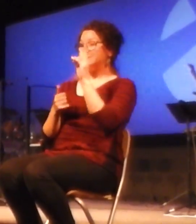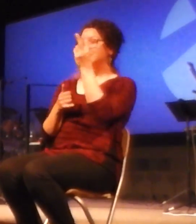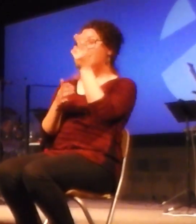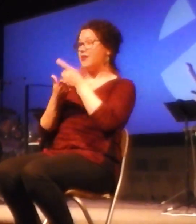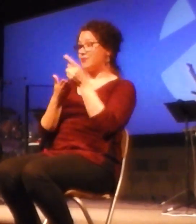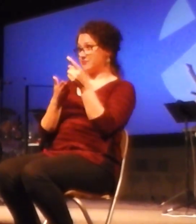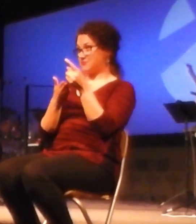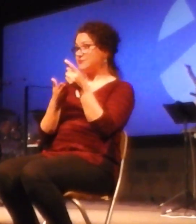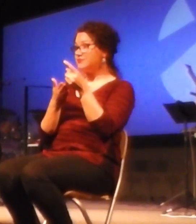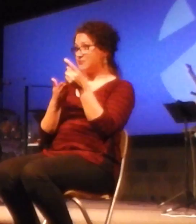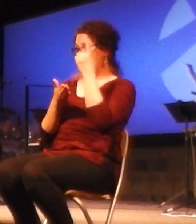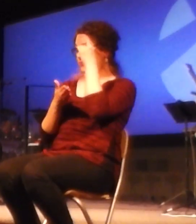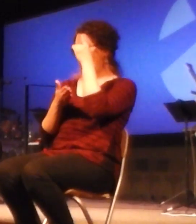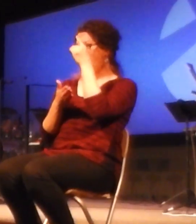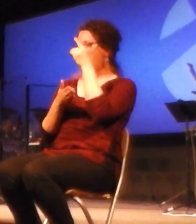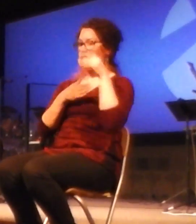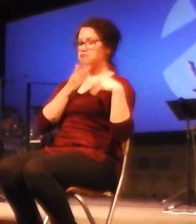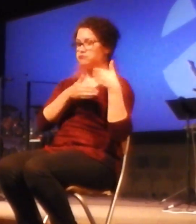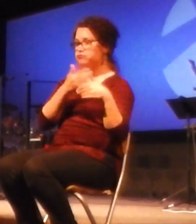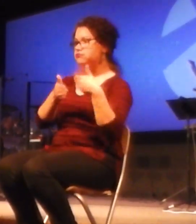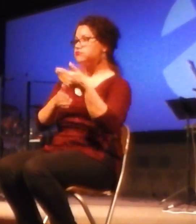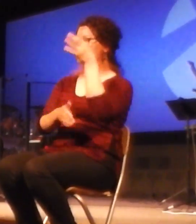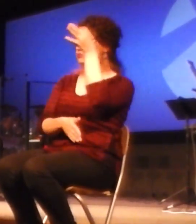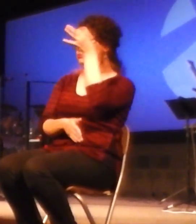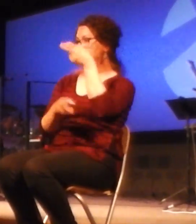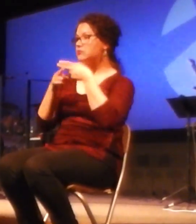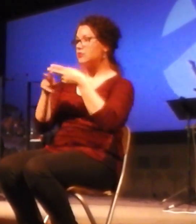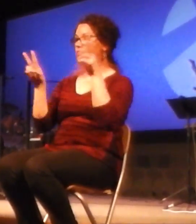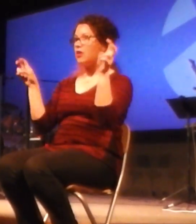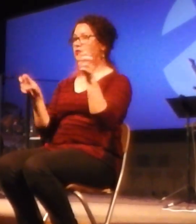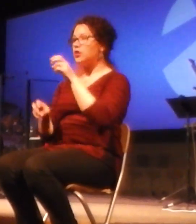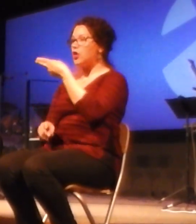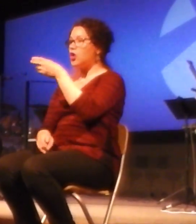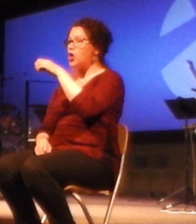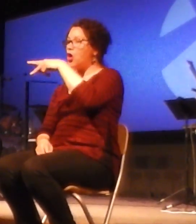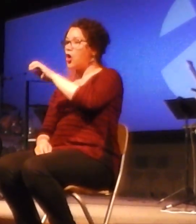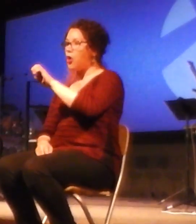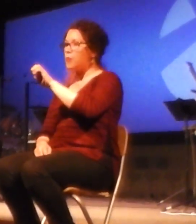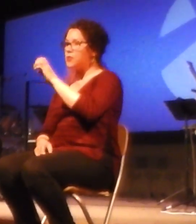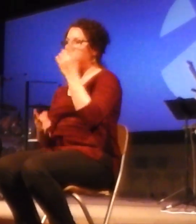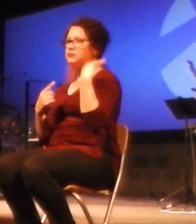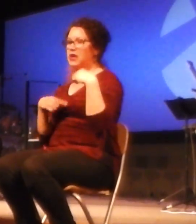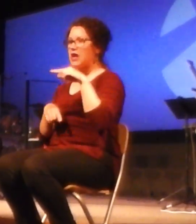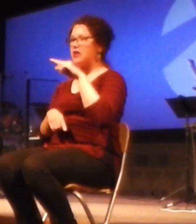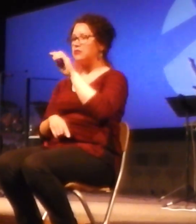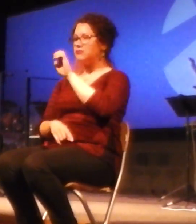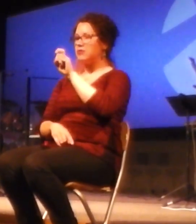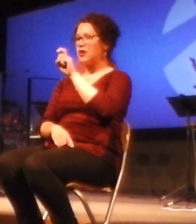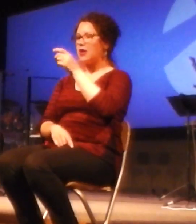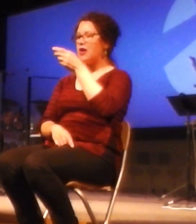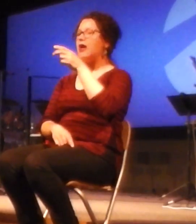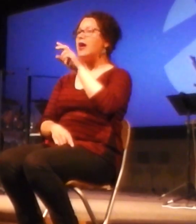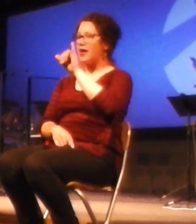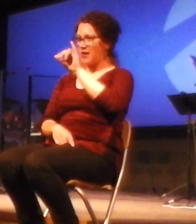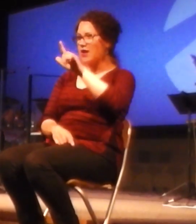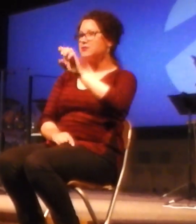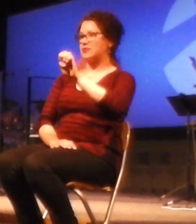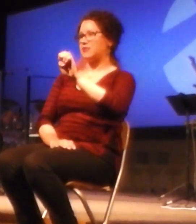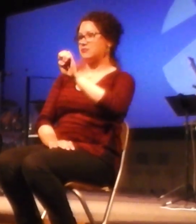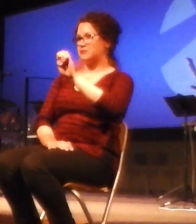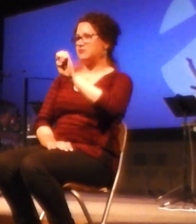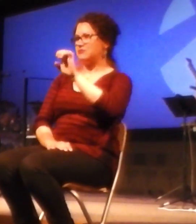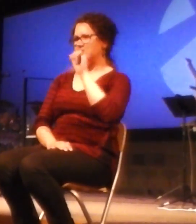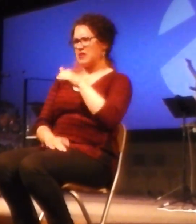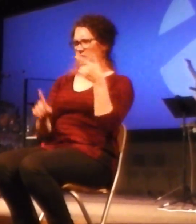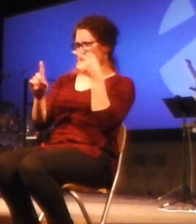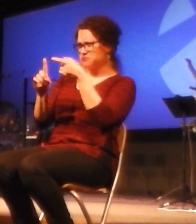week of a series called Hope in Exile. And the whole idea of the series is,